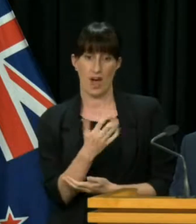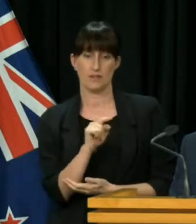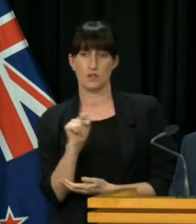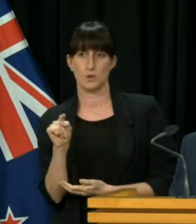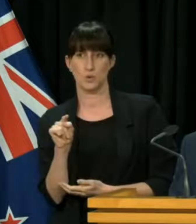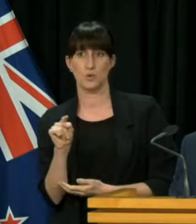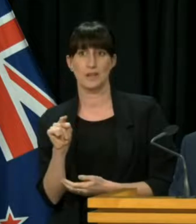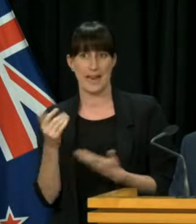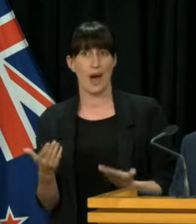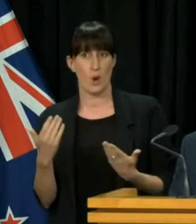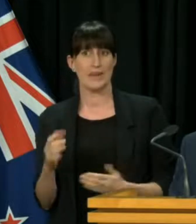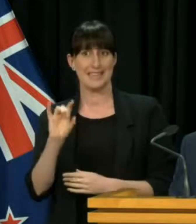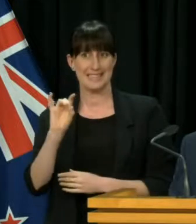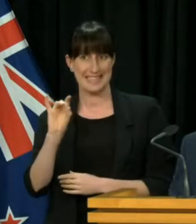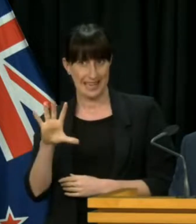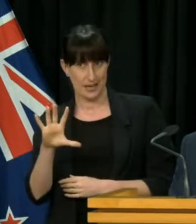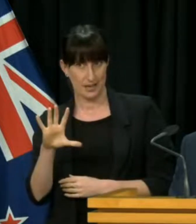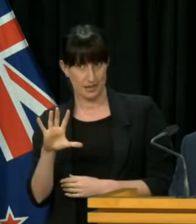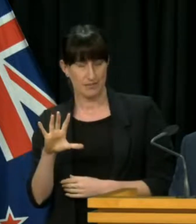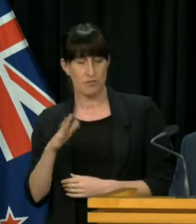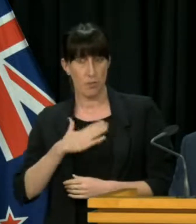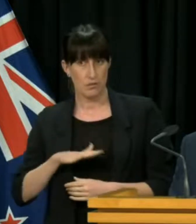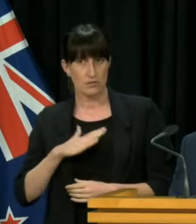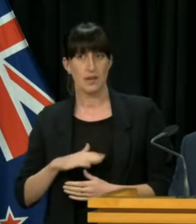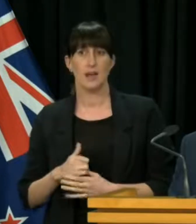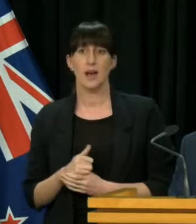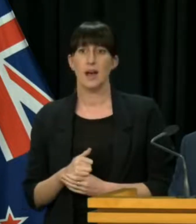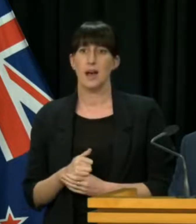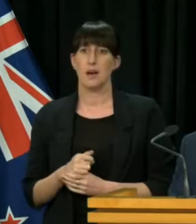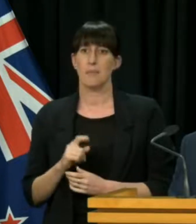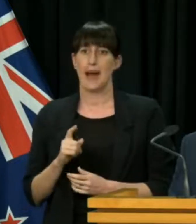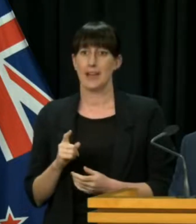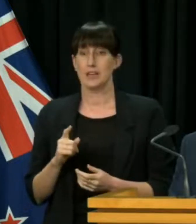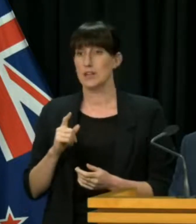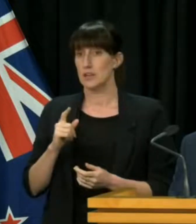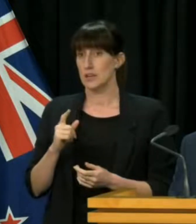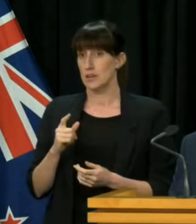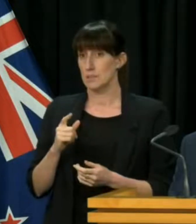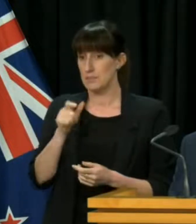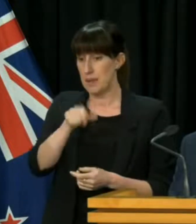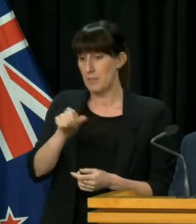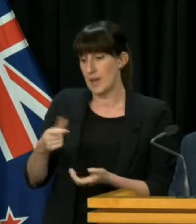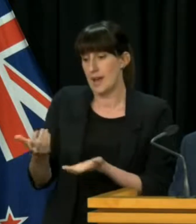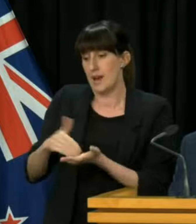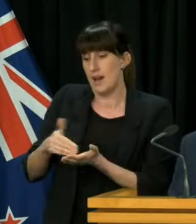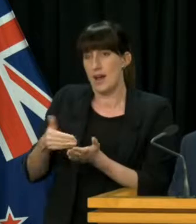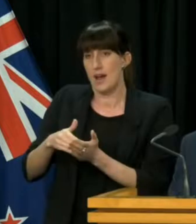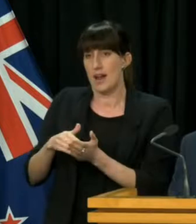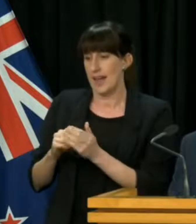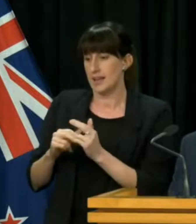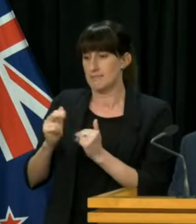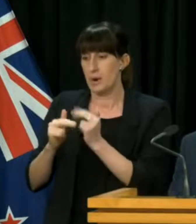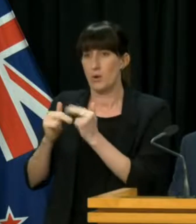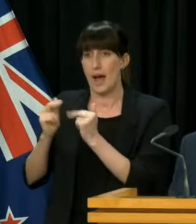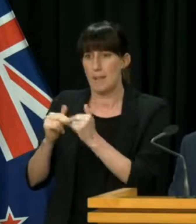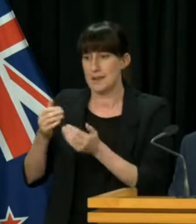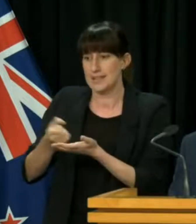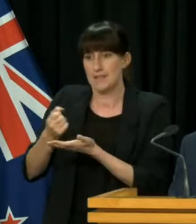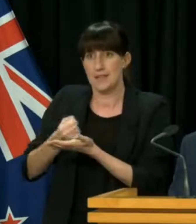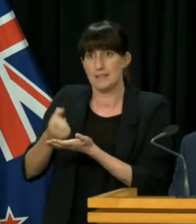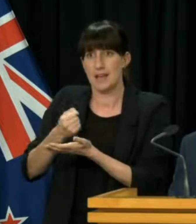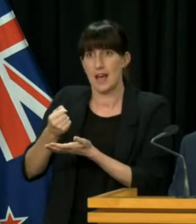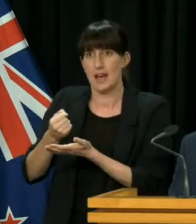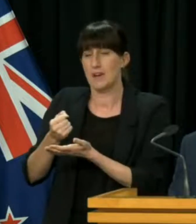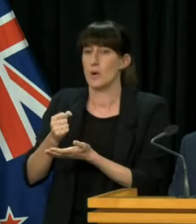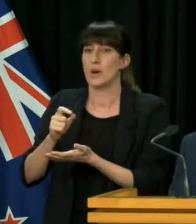to 10 days, we haven't increased what you're able to accumulate, and that was our way of trying to take into account